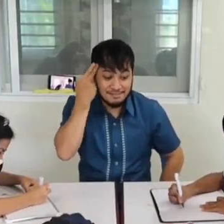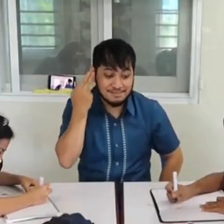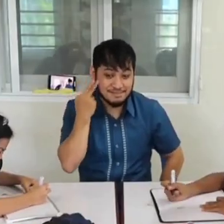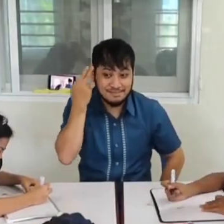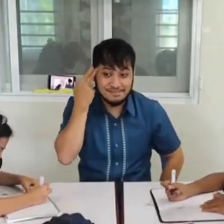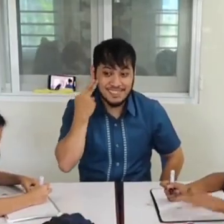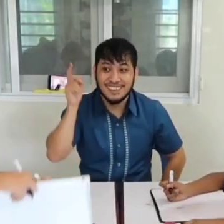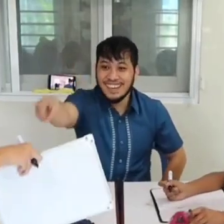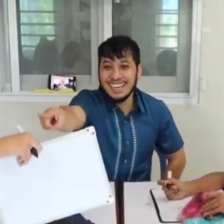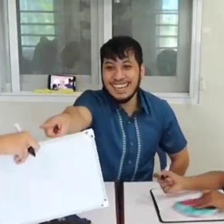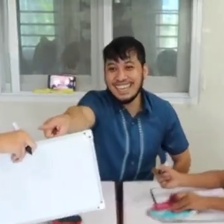Ah!